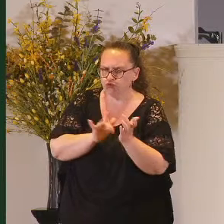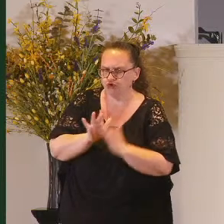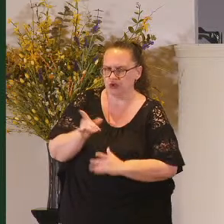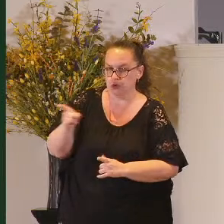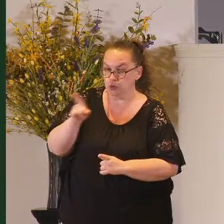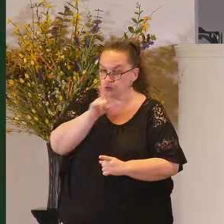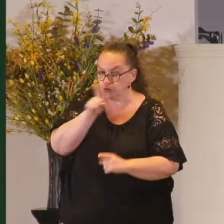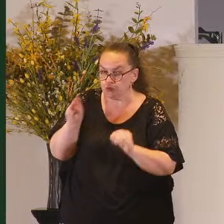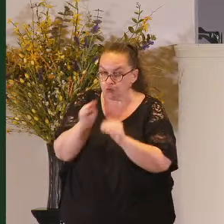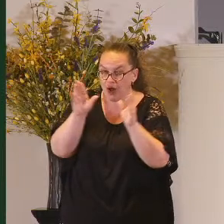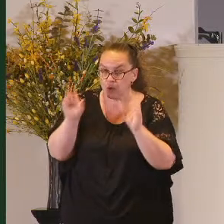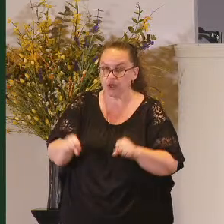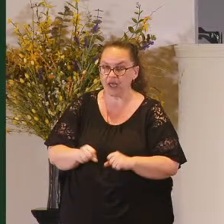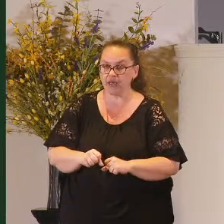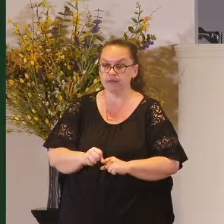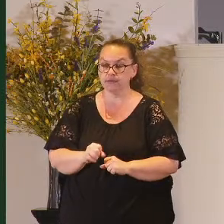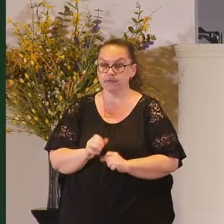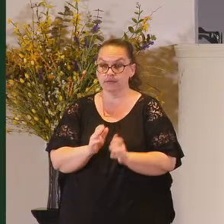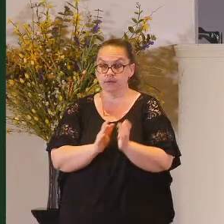And Jesus